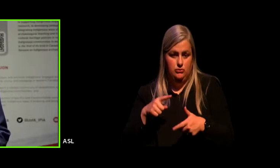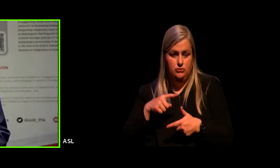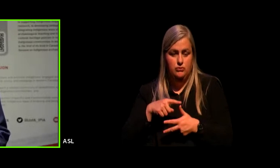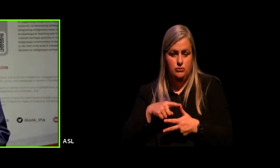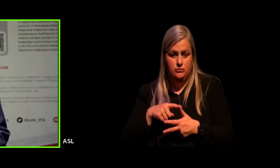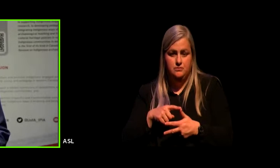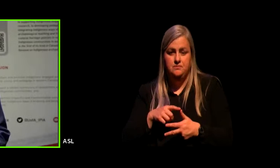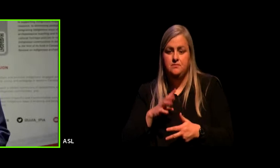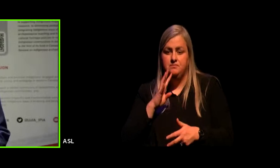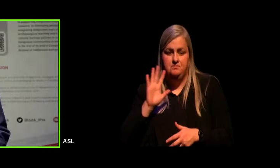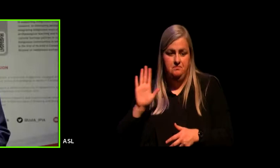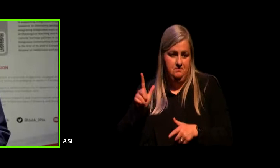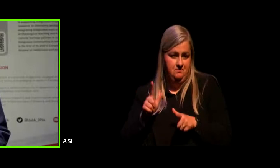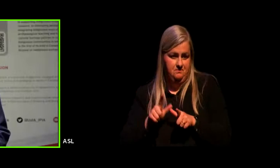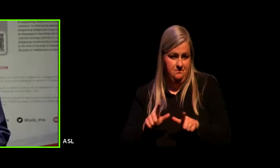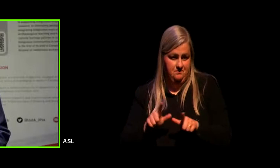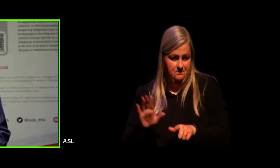Nihiawiyan,